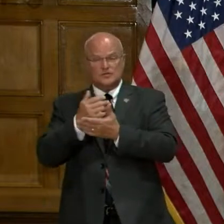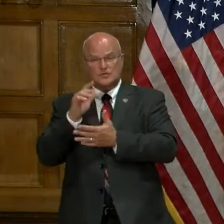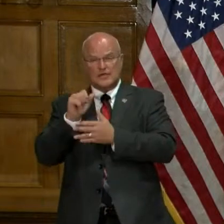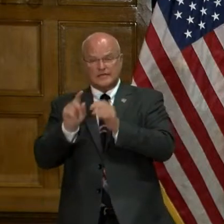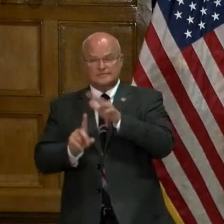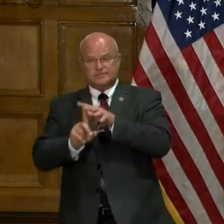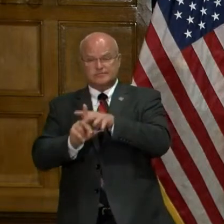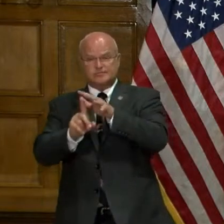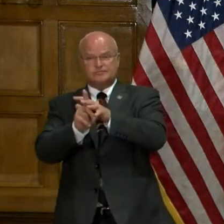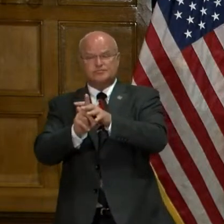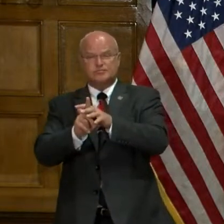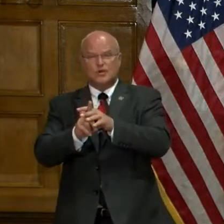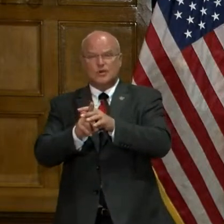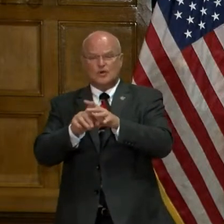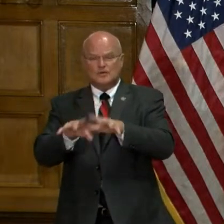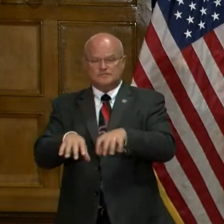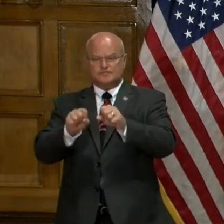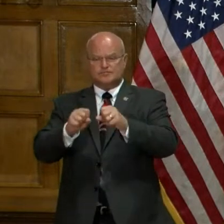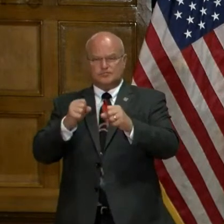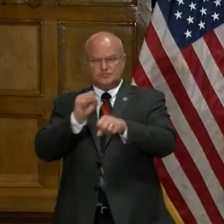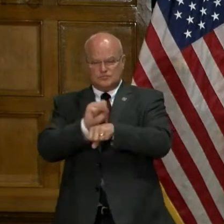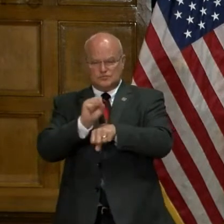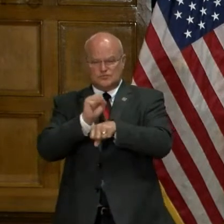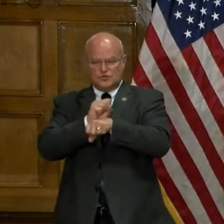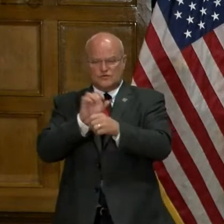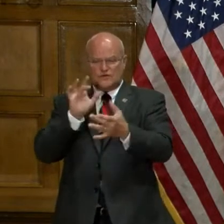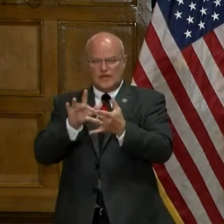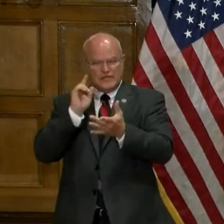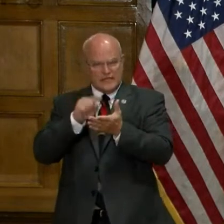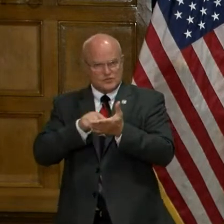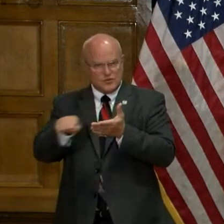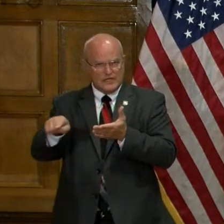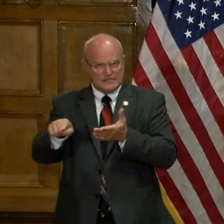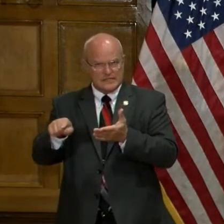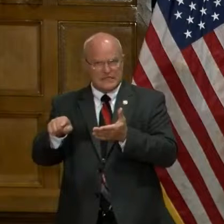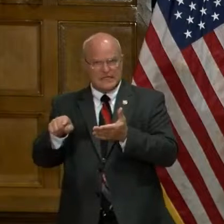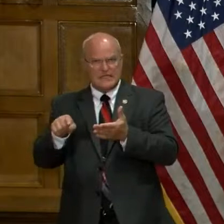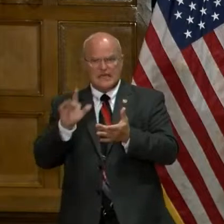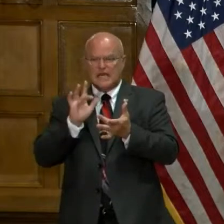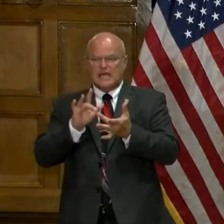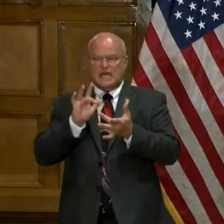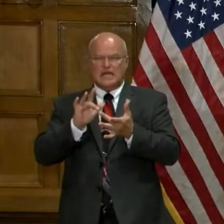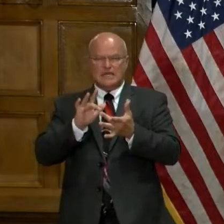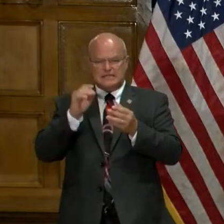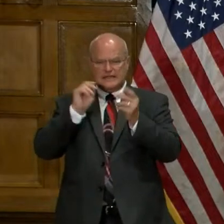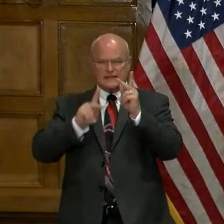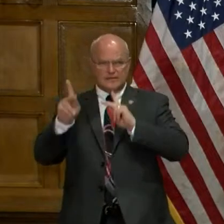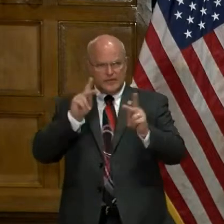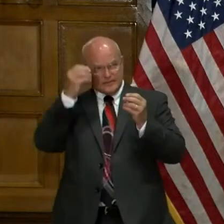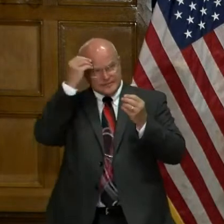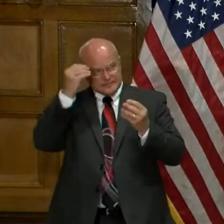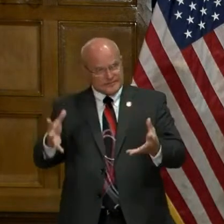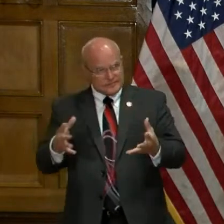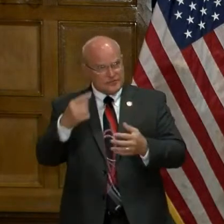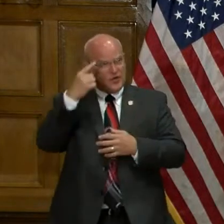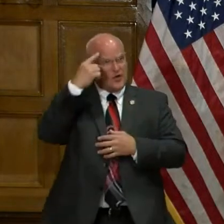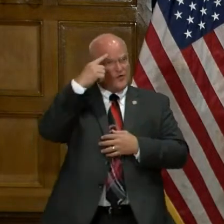cases, we implement the strategy for contact tracing, for contacting these individuals,